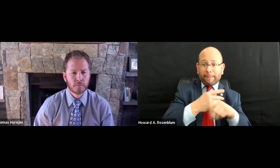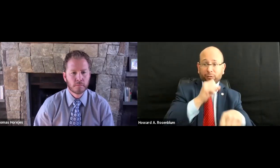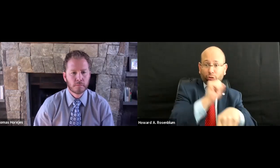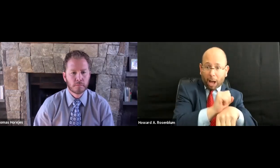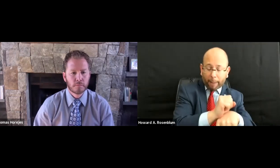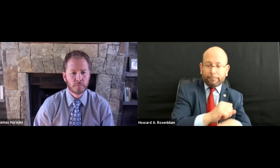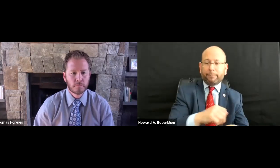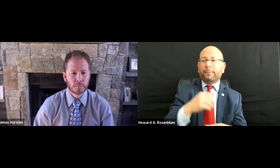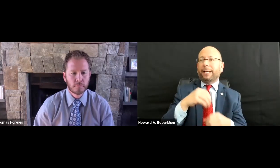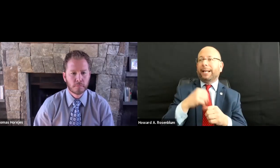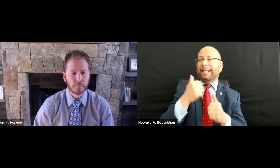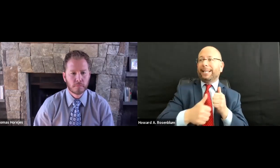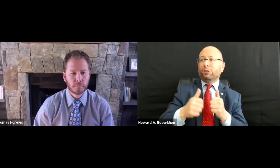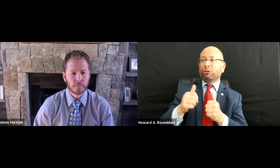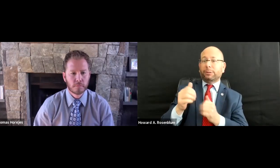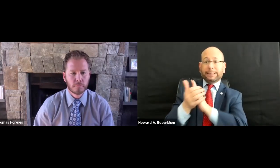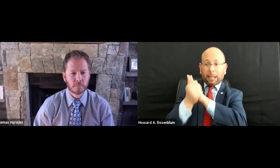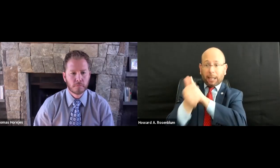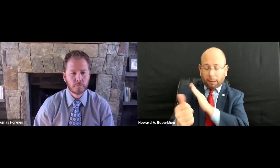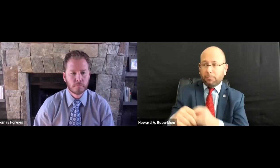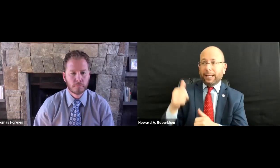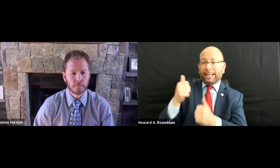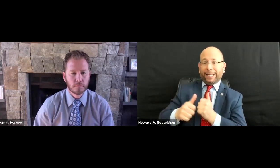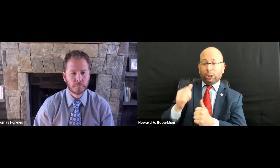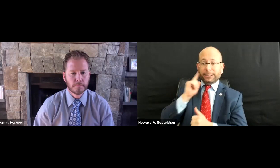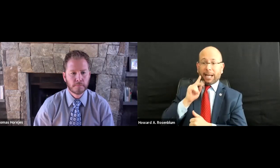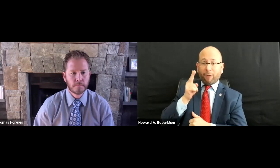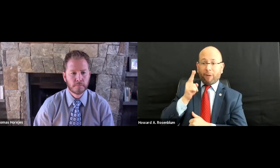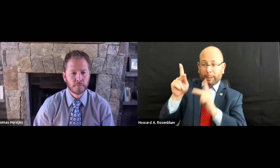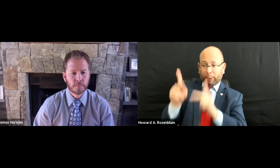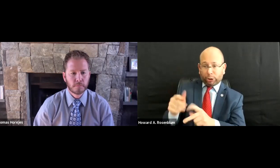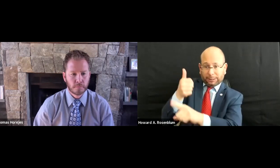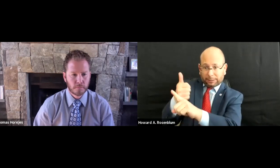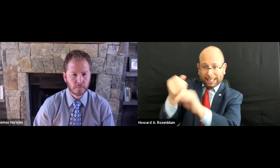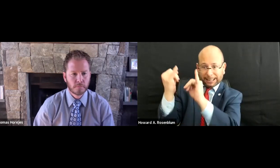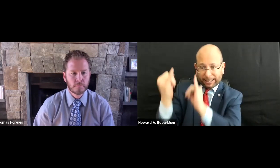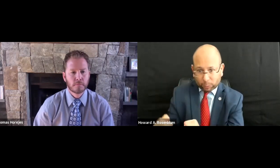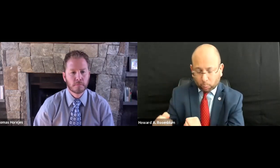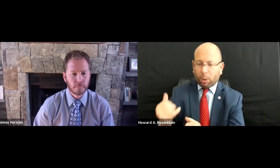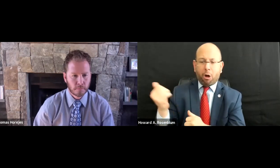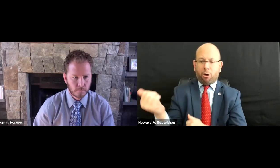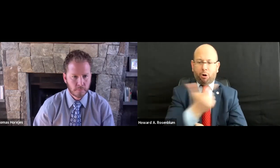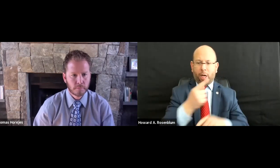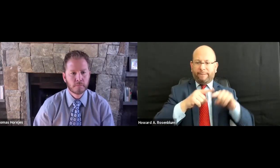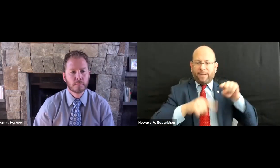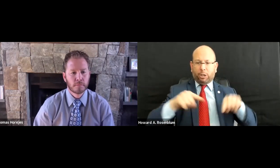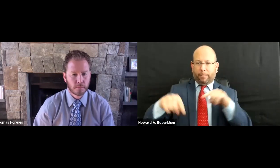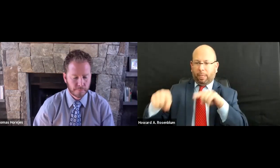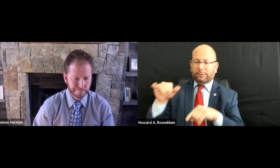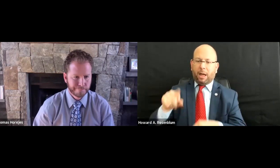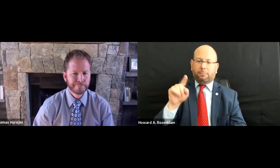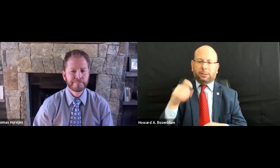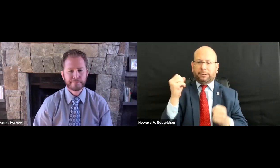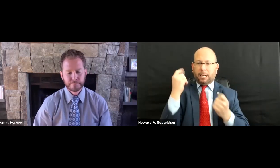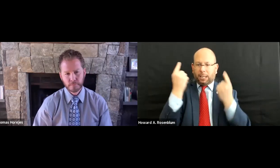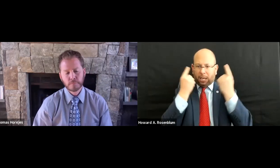of things depending on the type of work, depending on the skills required, depending on the individual deaf or hard